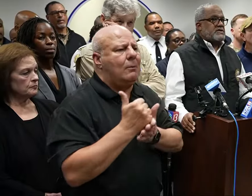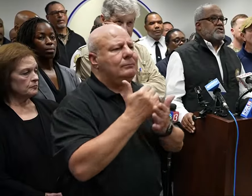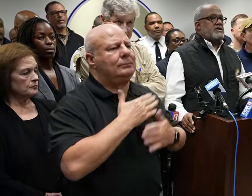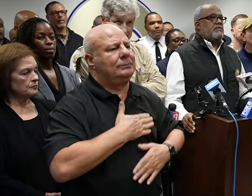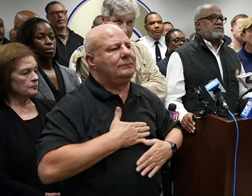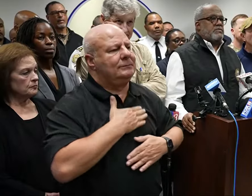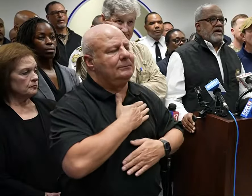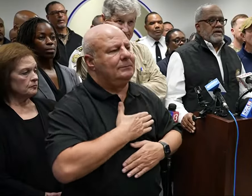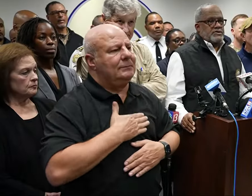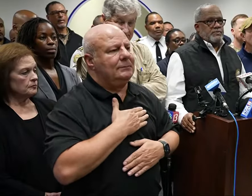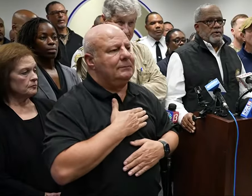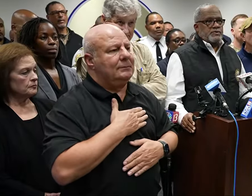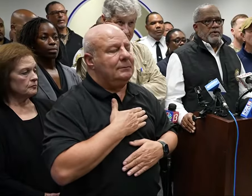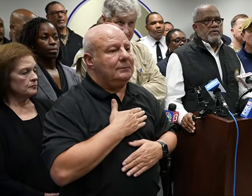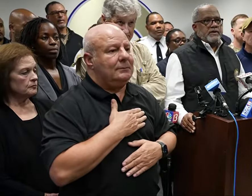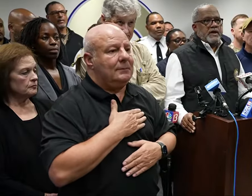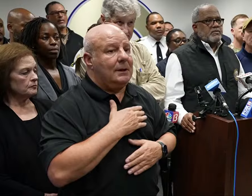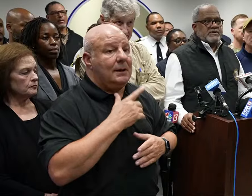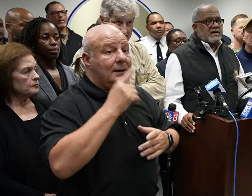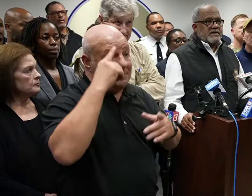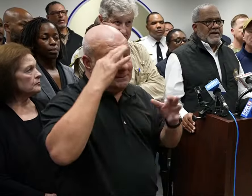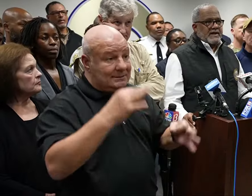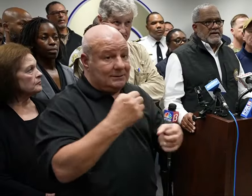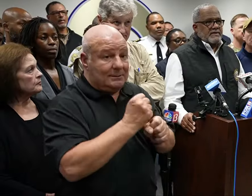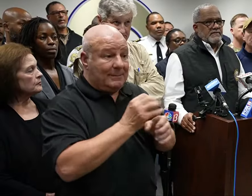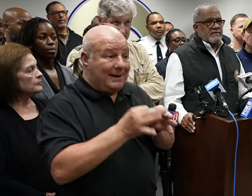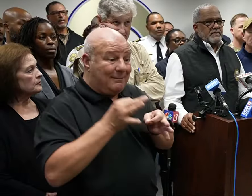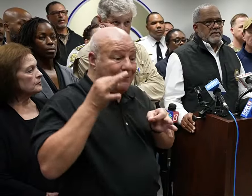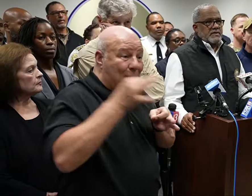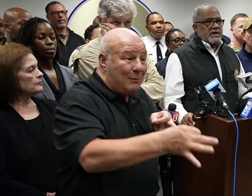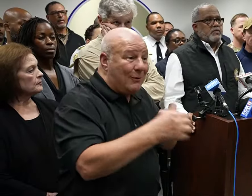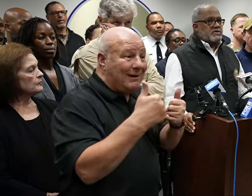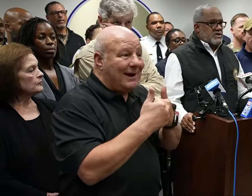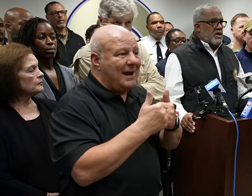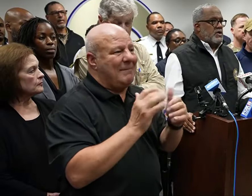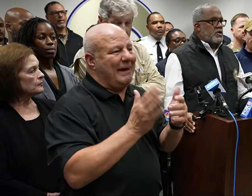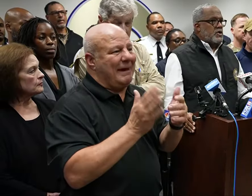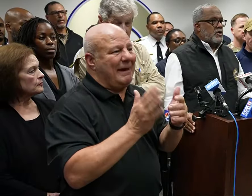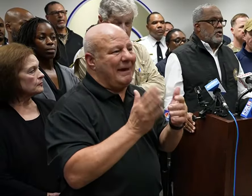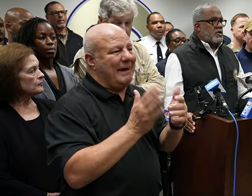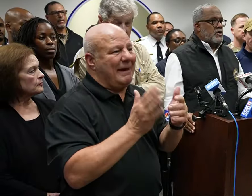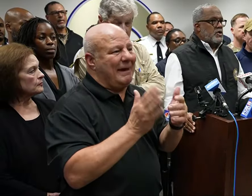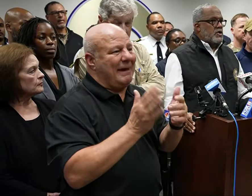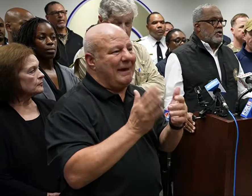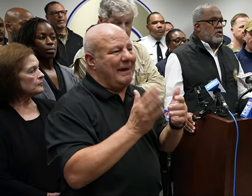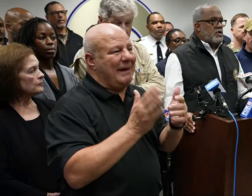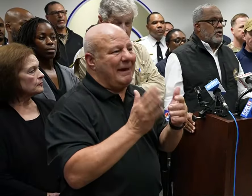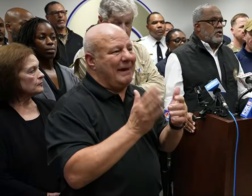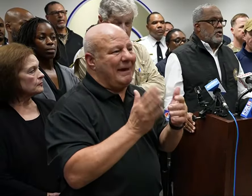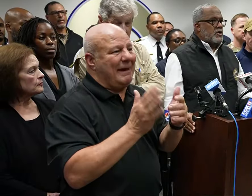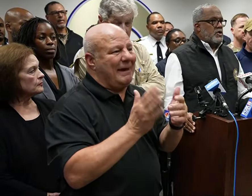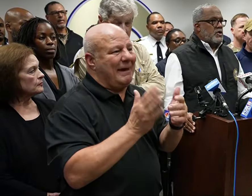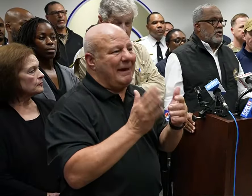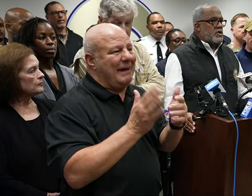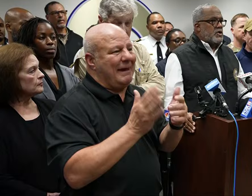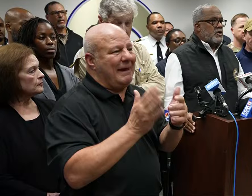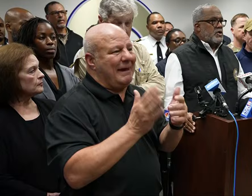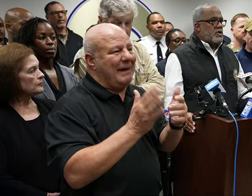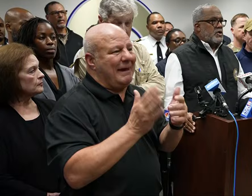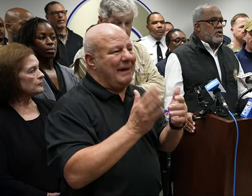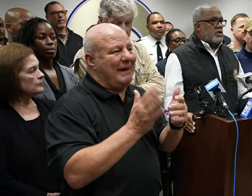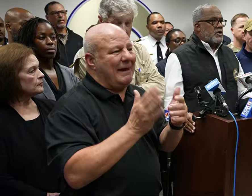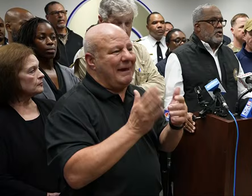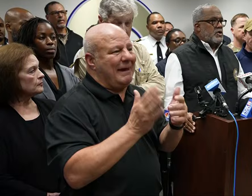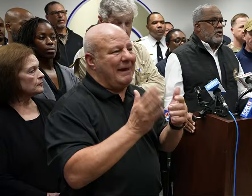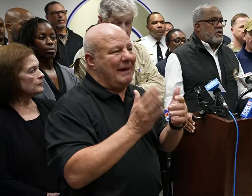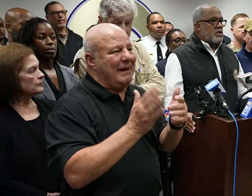that the decision that was made to postpone the game was not done lightly. It was done with one single thing in mind: public